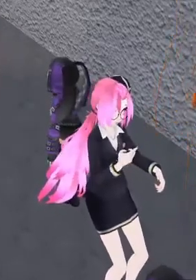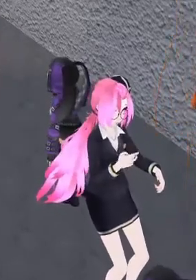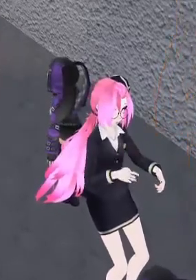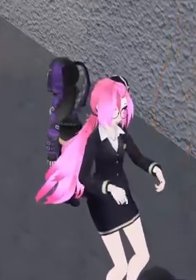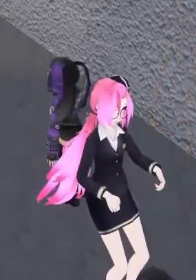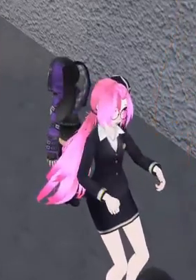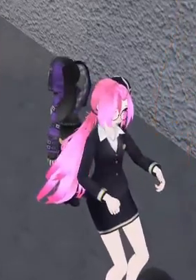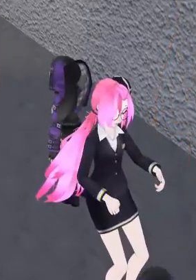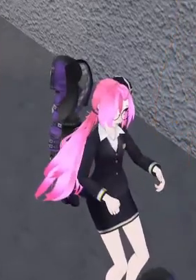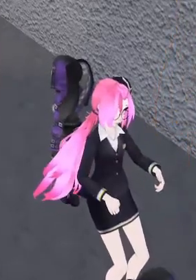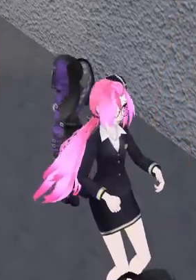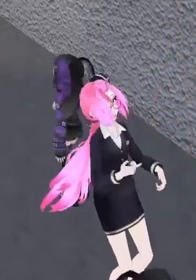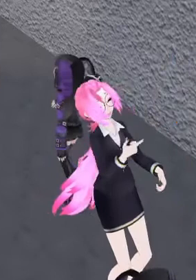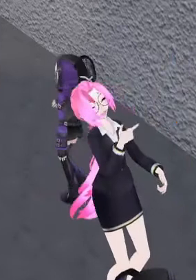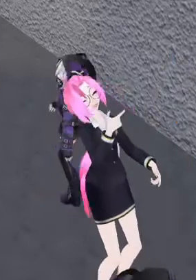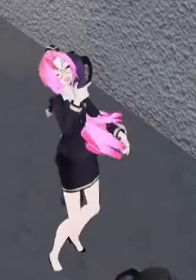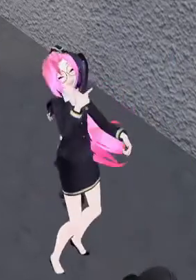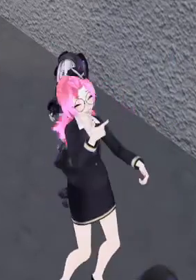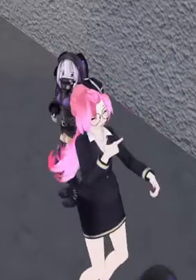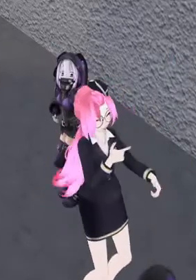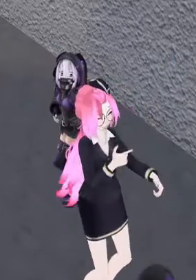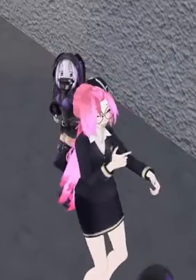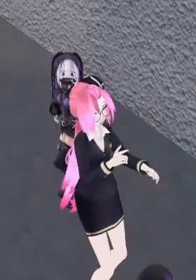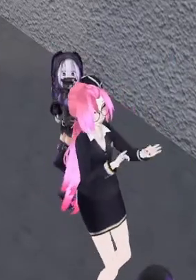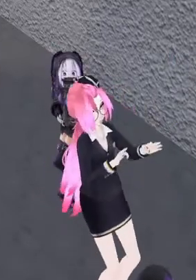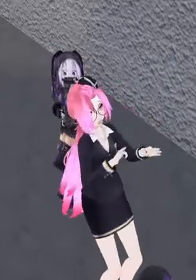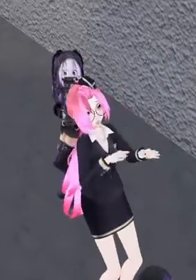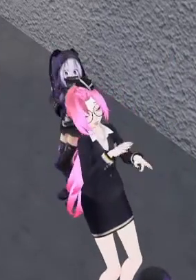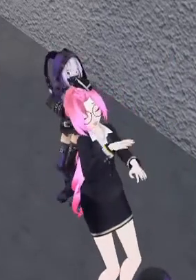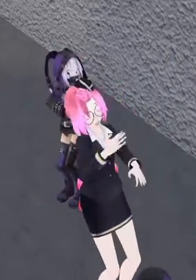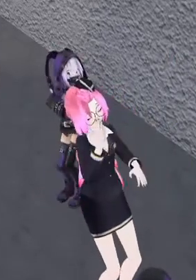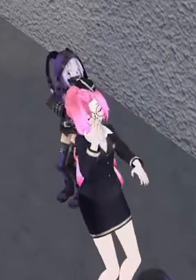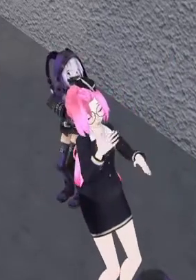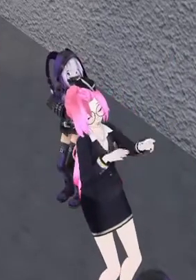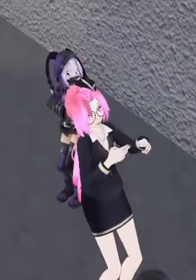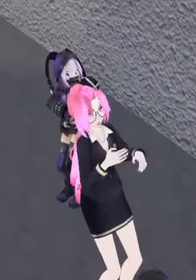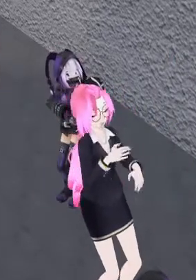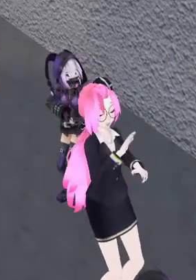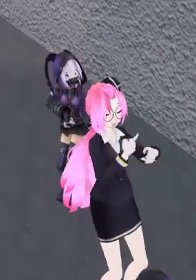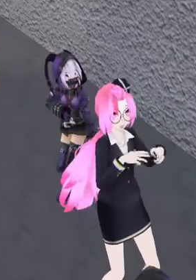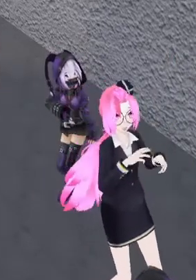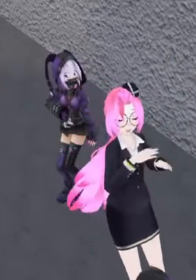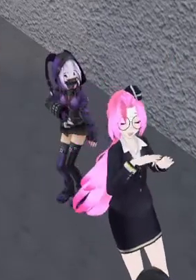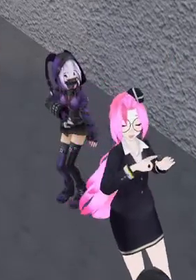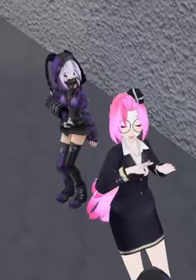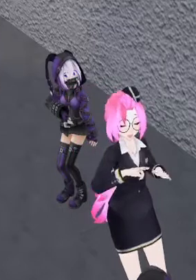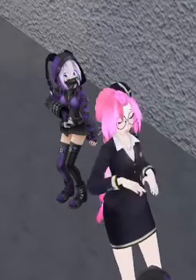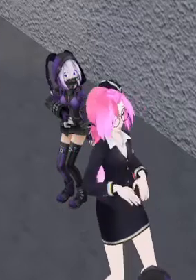No, that's fine. That's fine. Yeah. Let's throw a surprise party. Oh wait, okay, you know how people are Someone's like, gonna are these smash eggs free range? Or